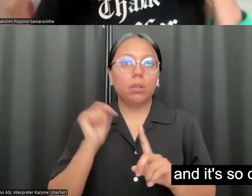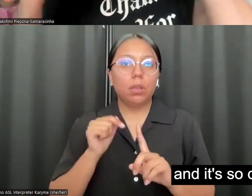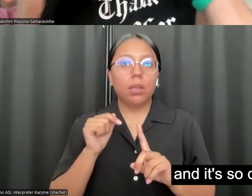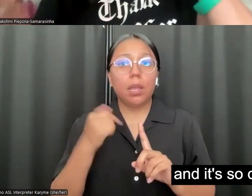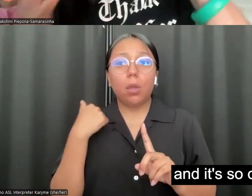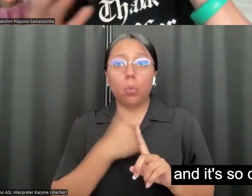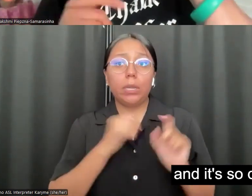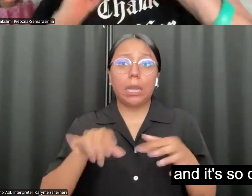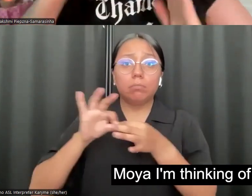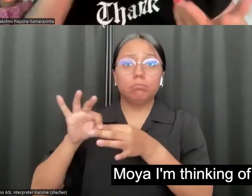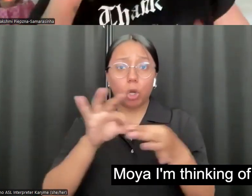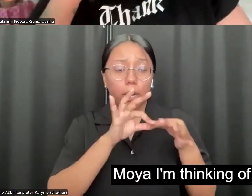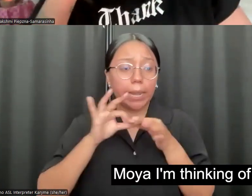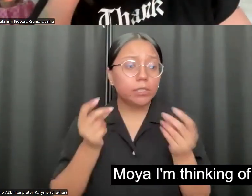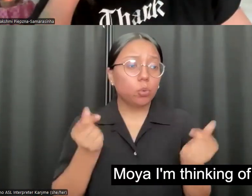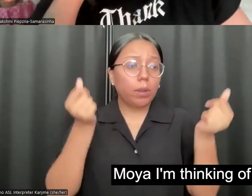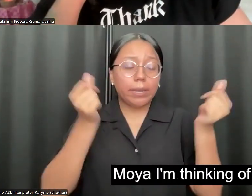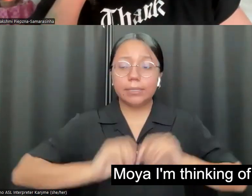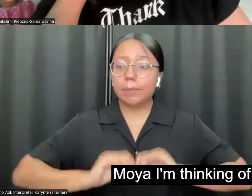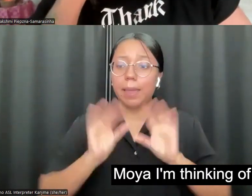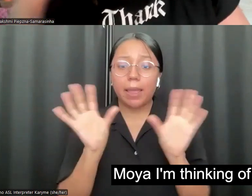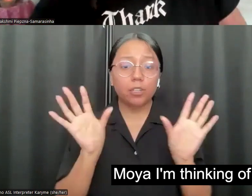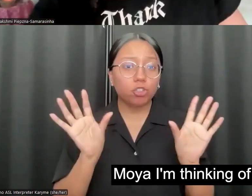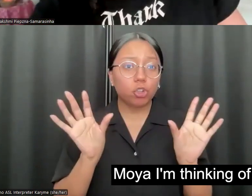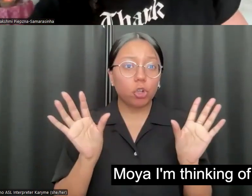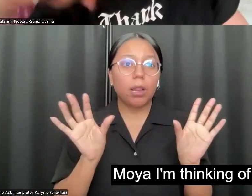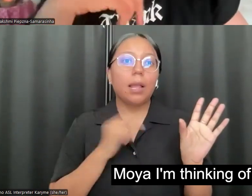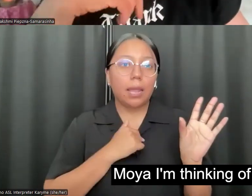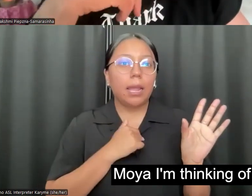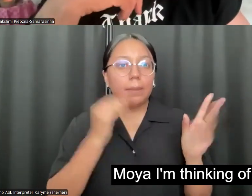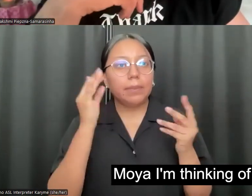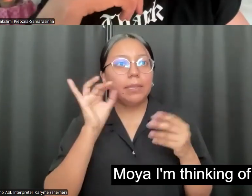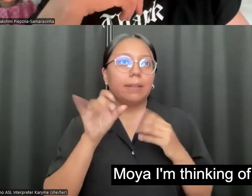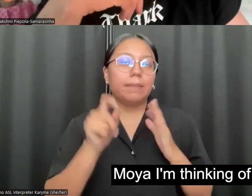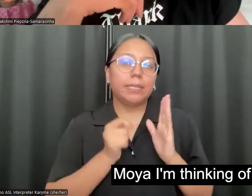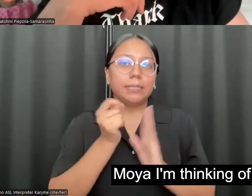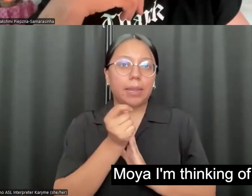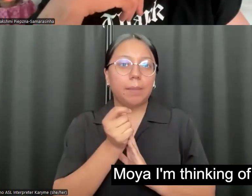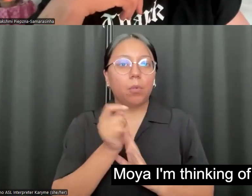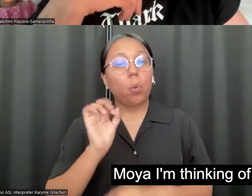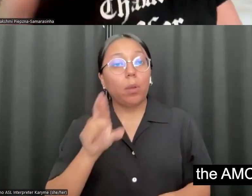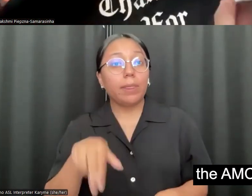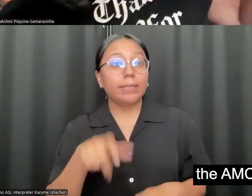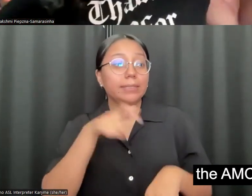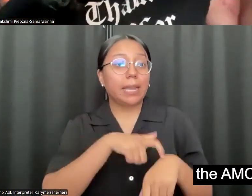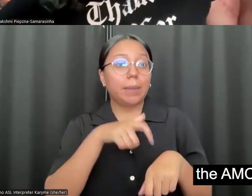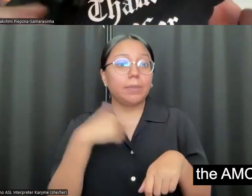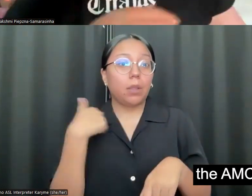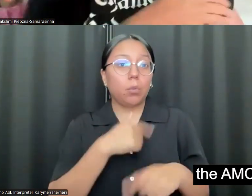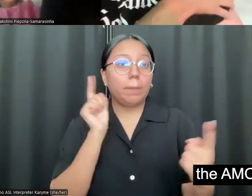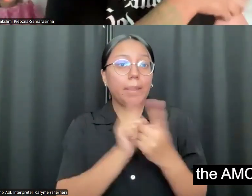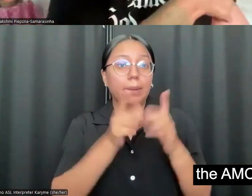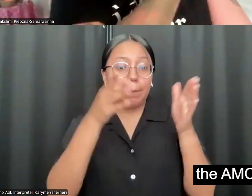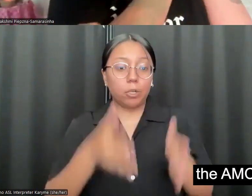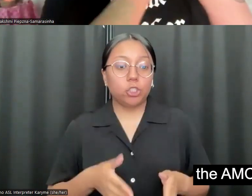so quick and it's so magical. Like, Moya, I'm thinking of times that I'm thinking of the first time we met in person at the AMC where we were just like, oh my God, it's